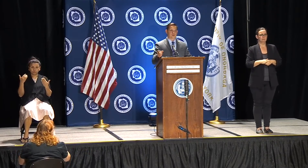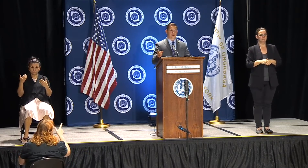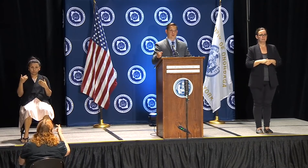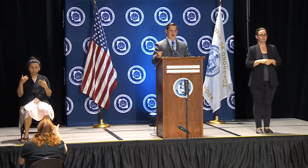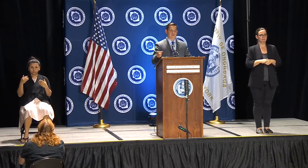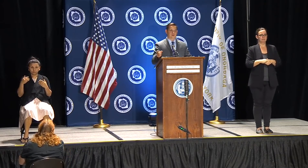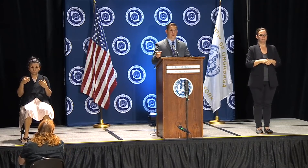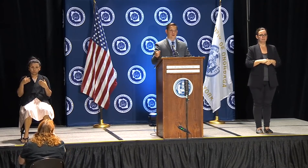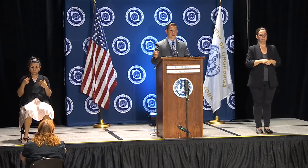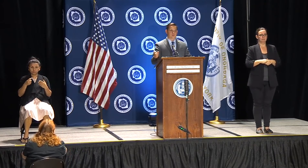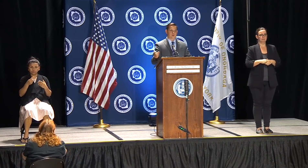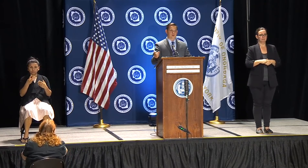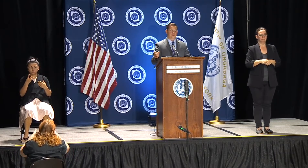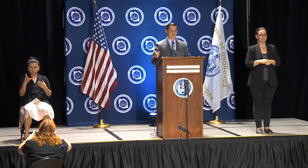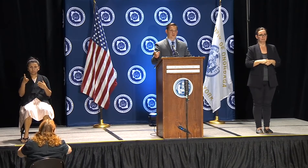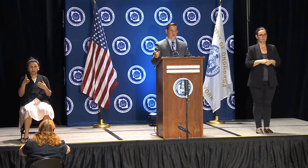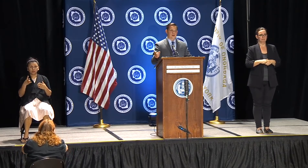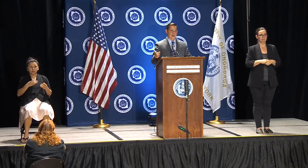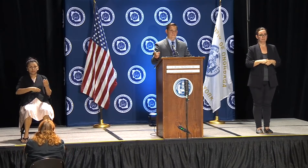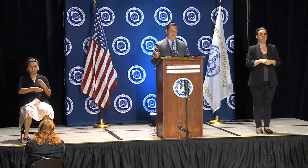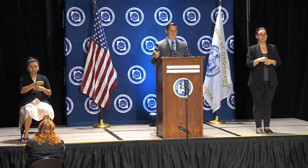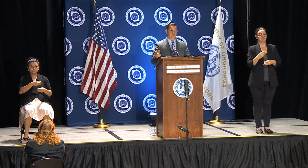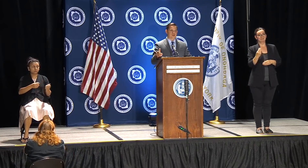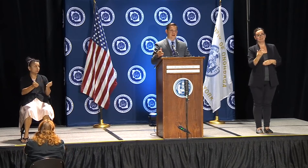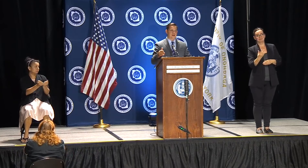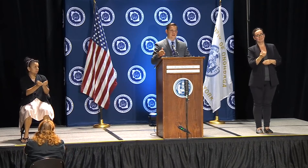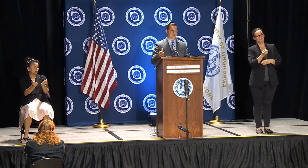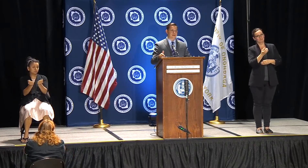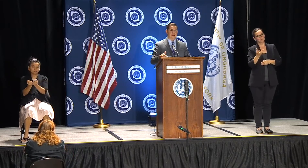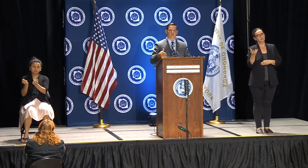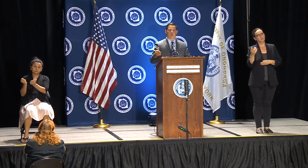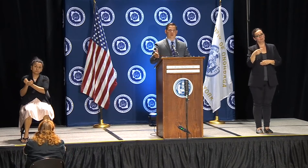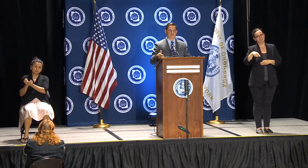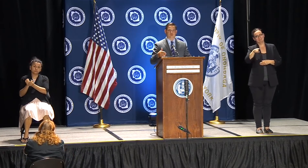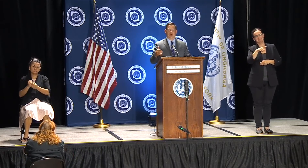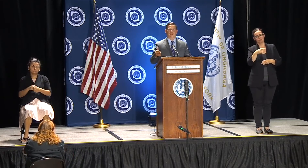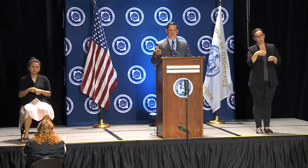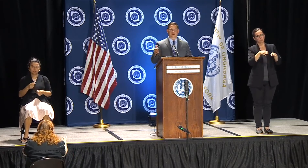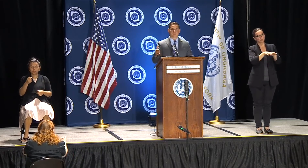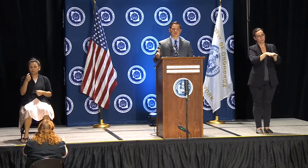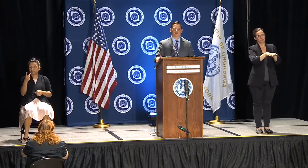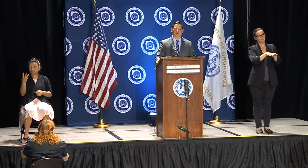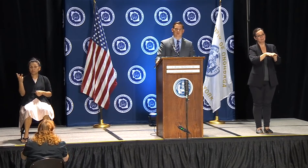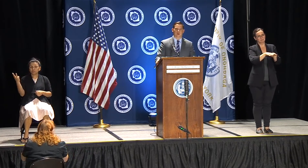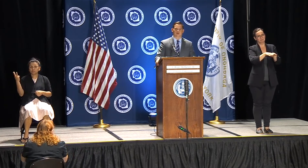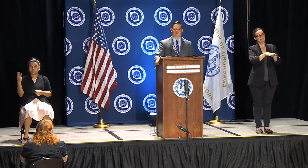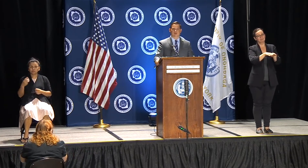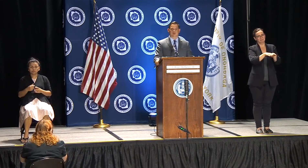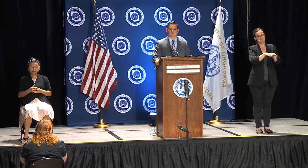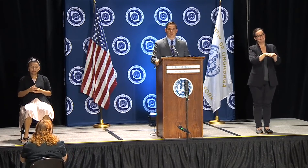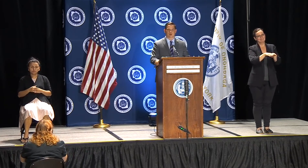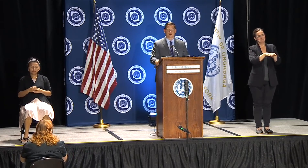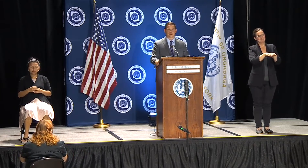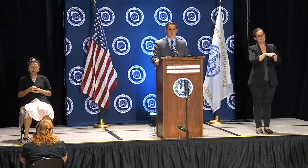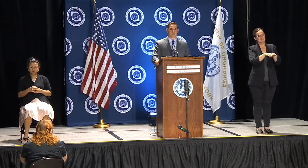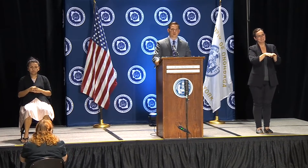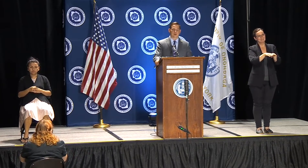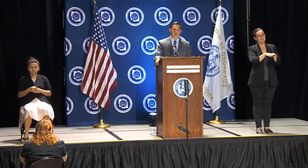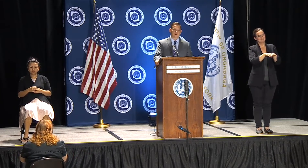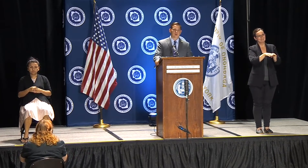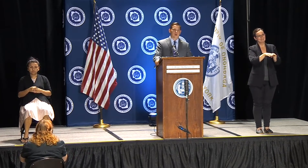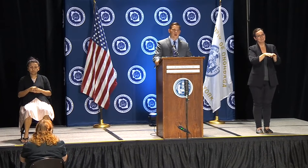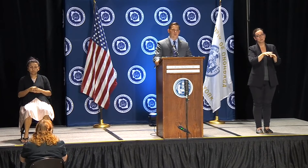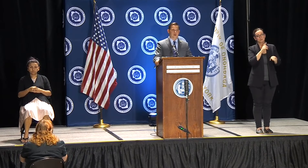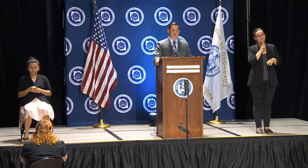industries left that the ones that are being left, there's not a data point driving this decision-making process. This is really a decision being